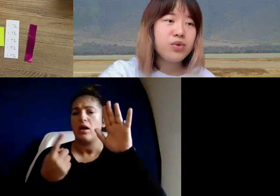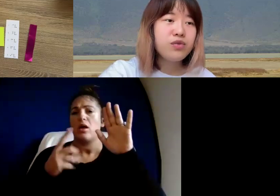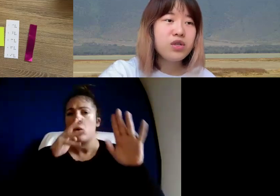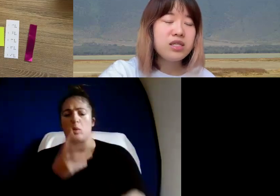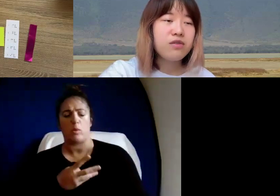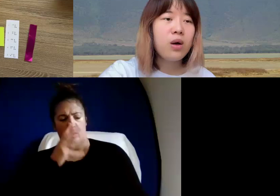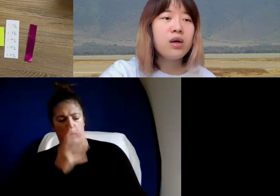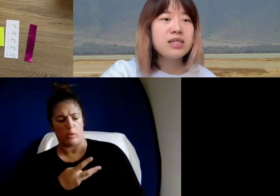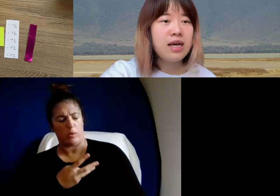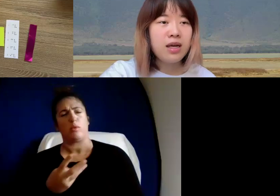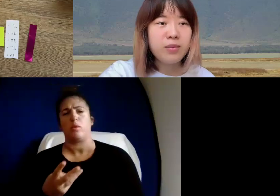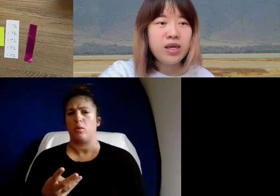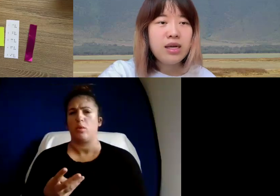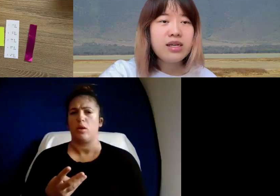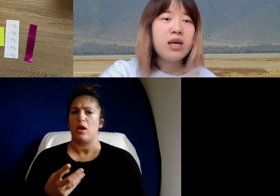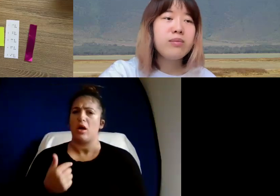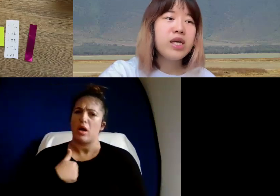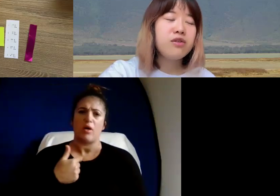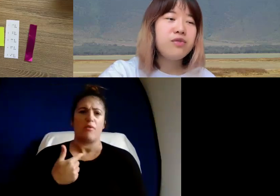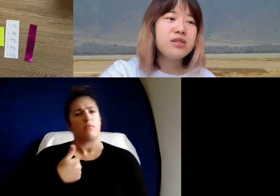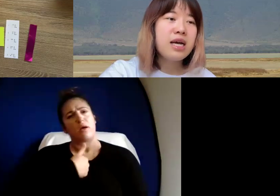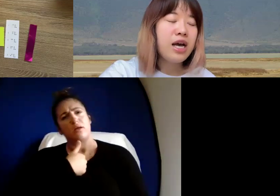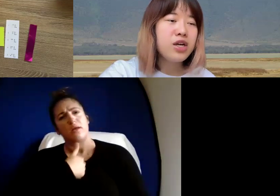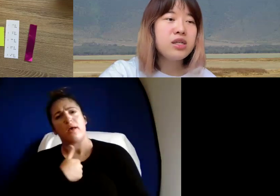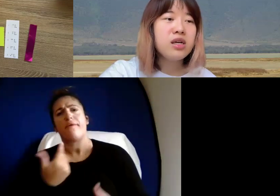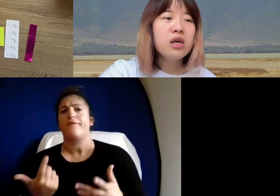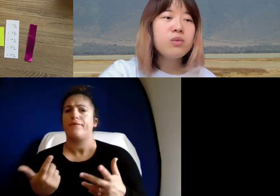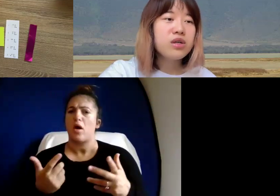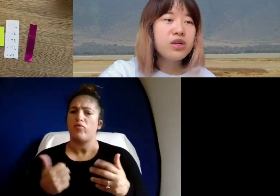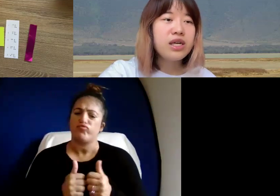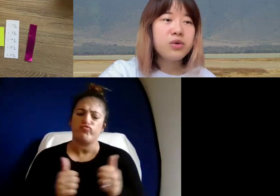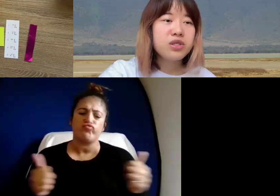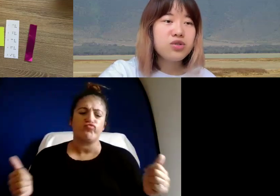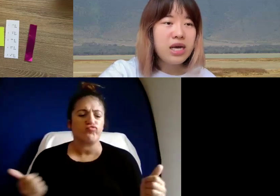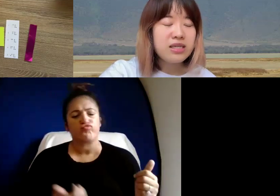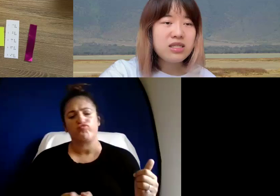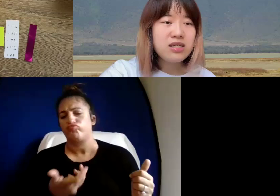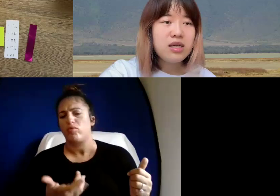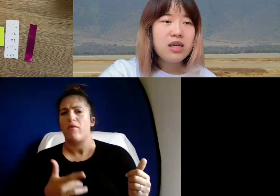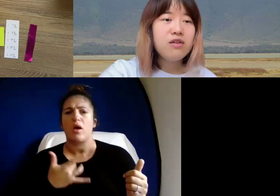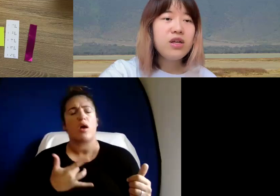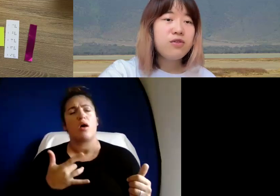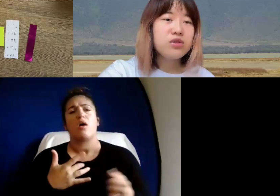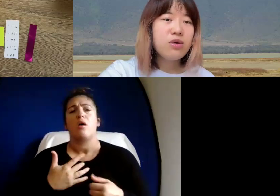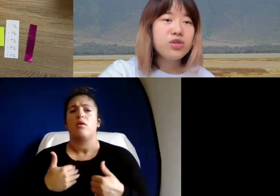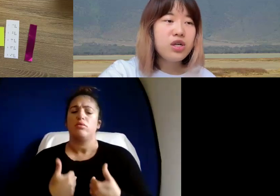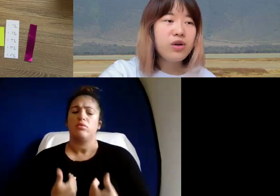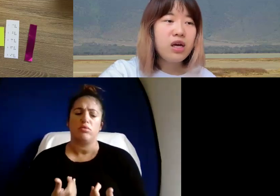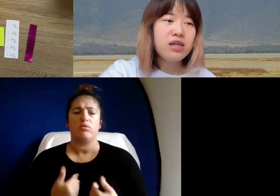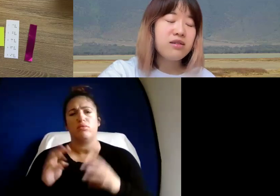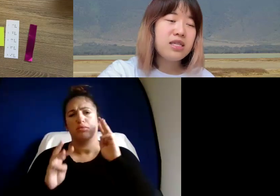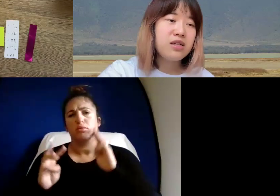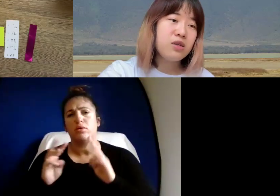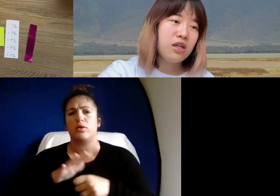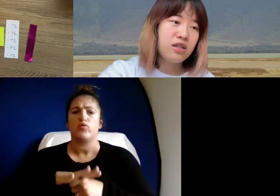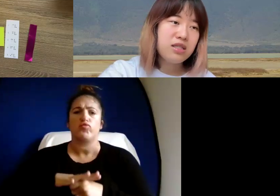have to prove yourself all the time. That can make you feel tired, worried, or stressed, even if you don't show it